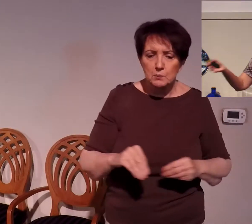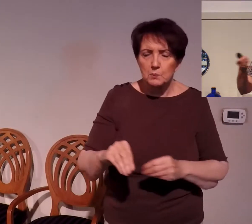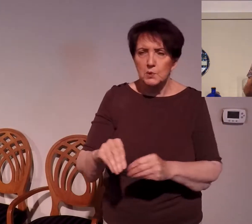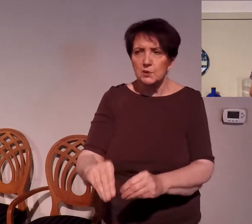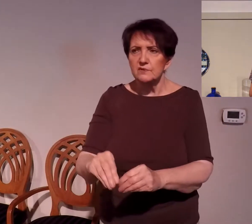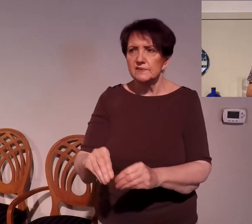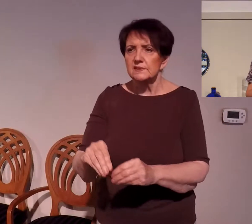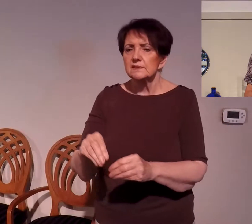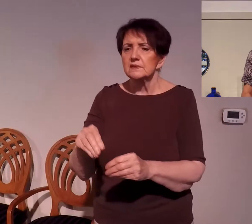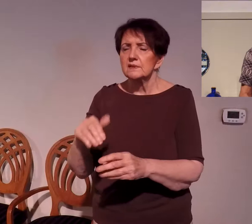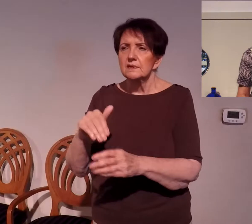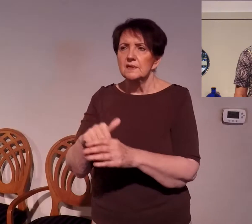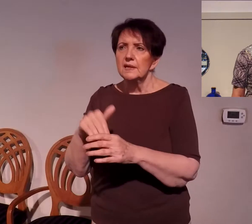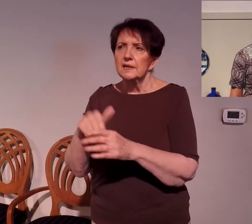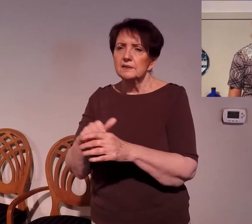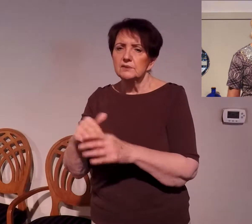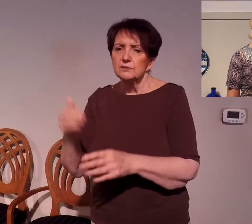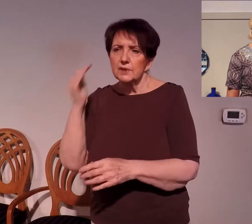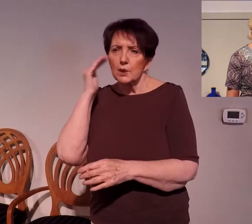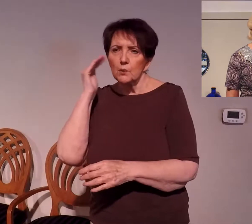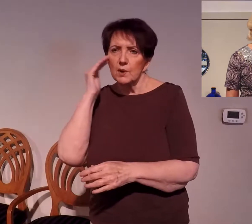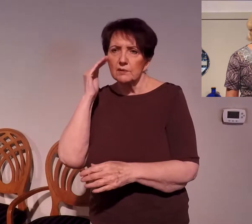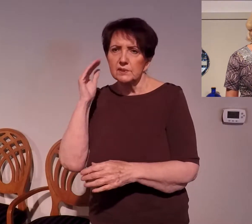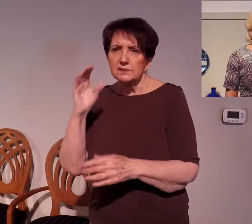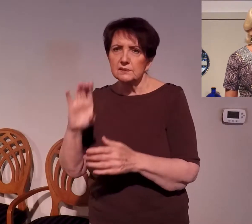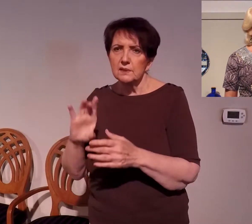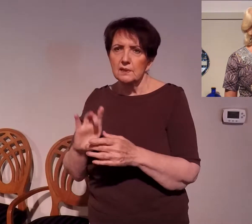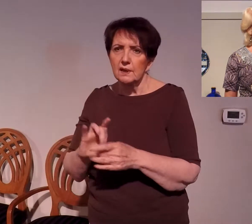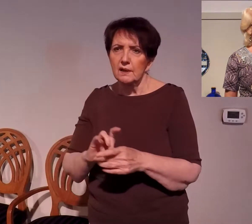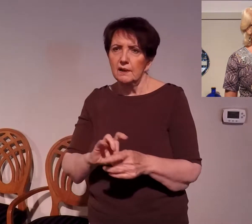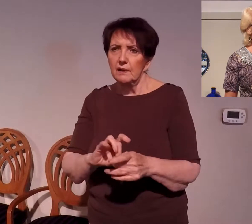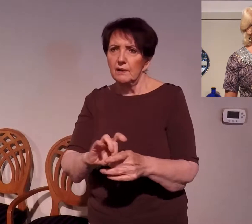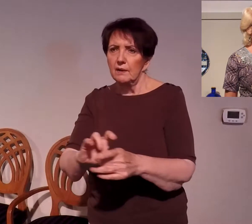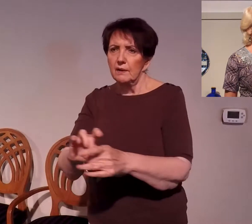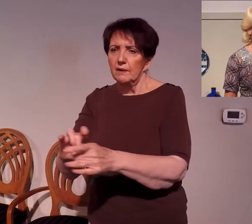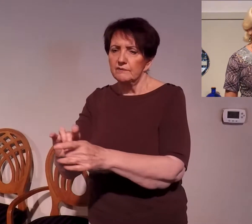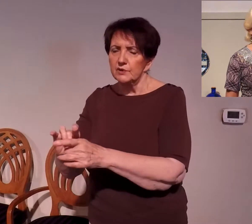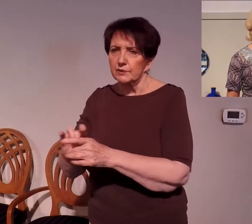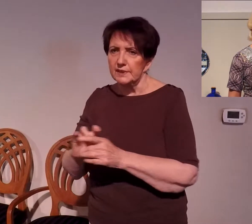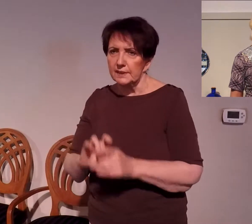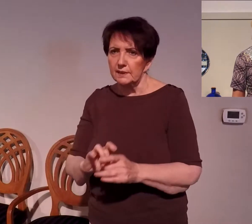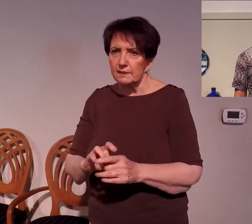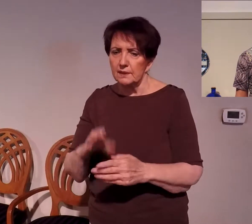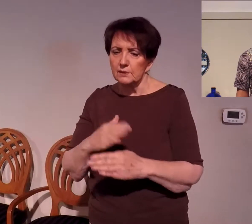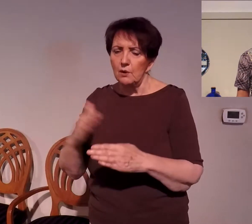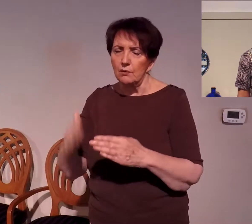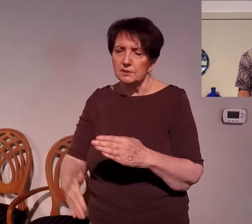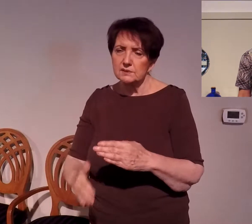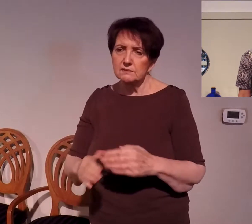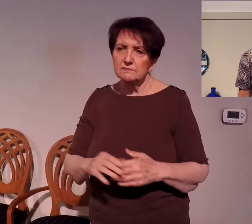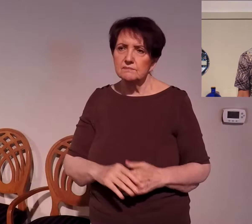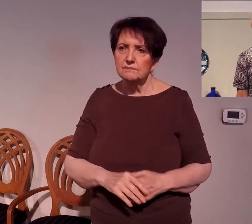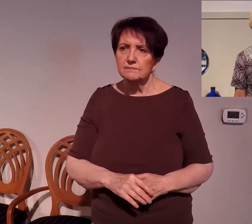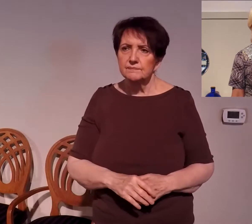separation into our awareness of unity and wholeness.